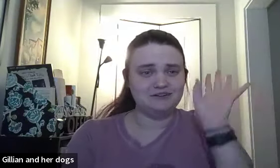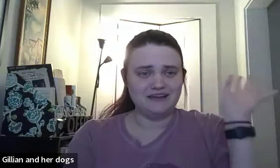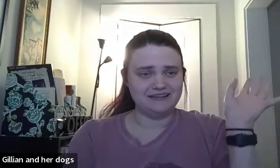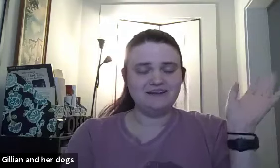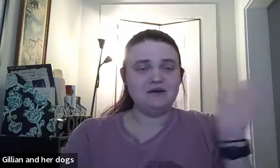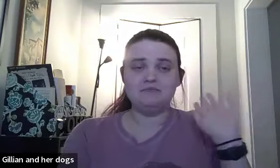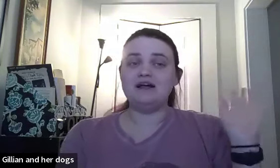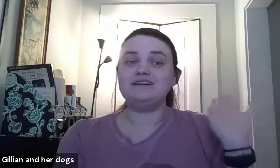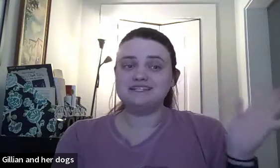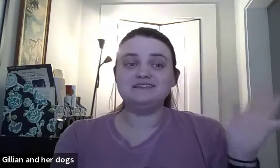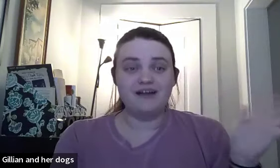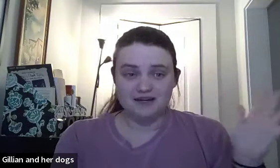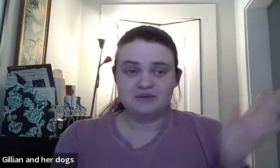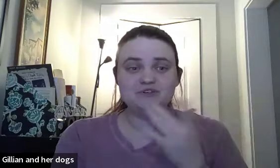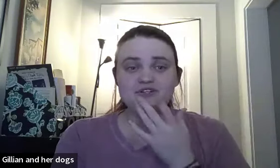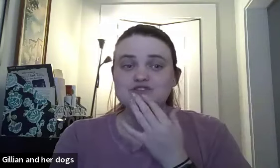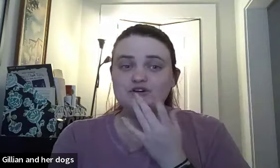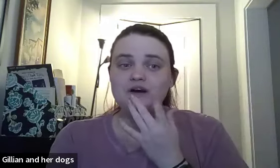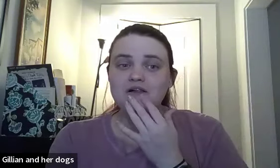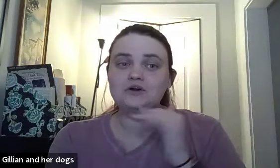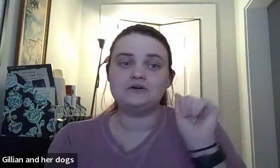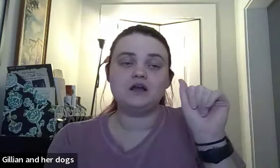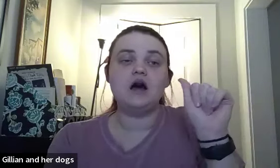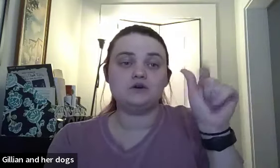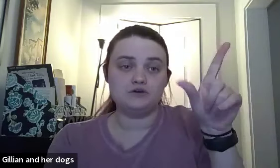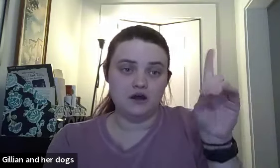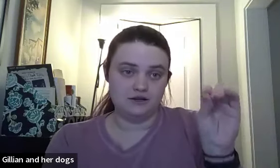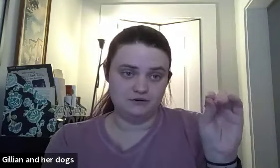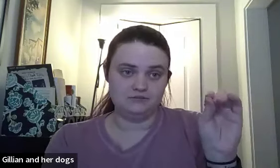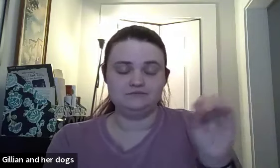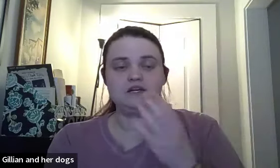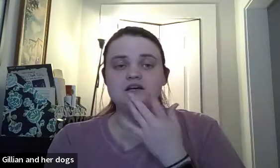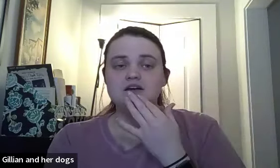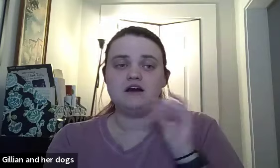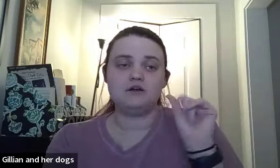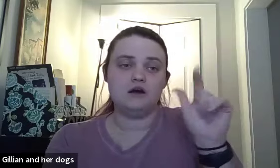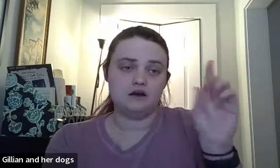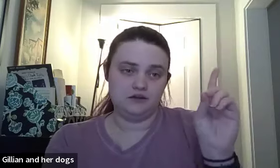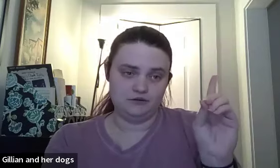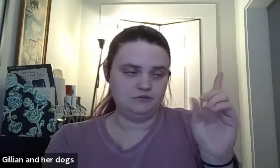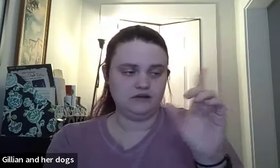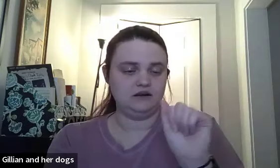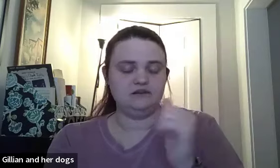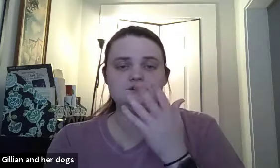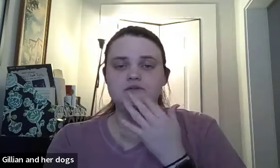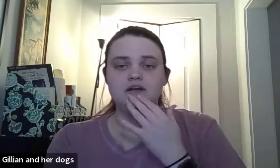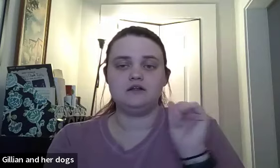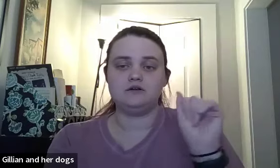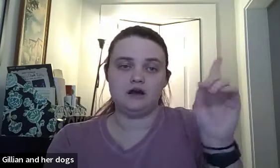little like, but I've seen a lot of people use, they'll go Colorado. Colorado. Oh, I cannot even do it right.